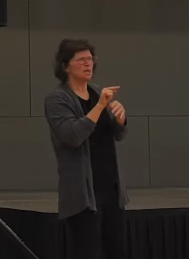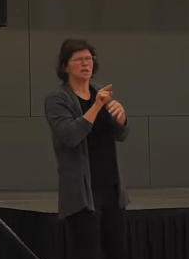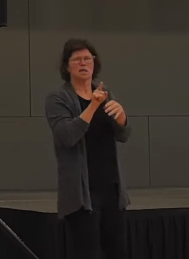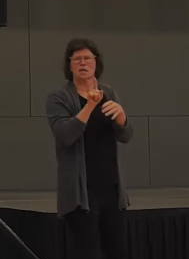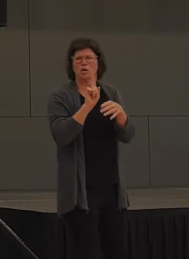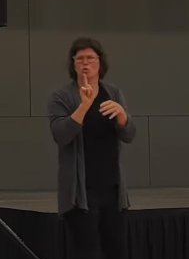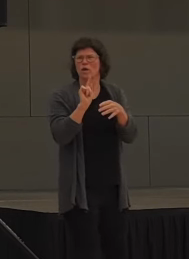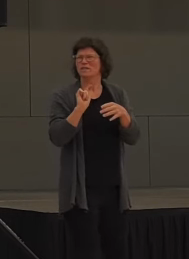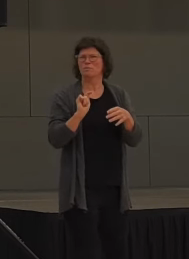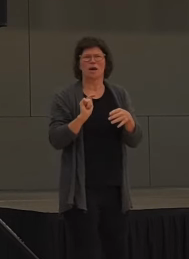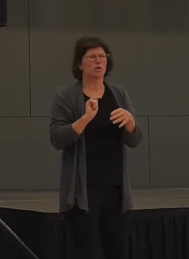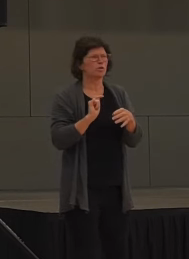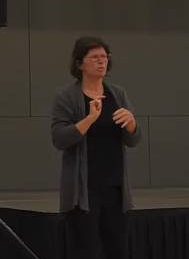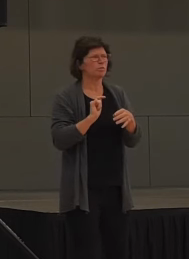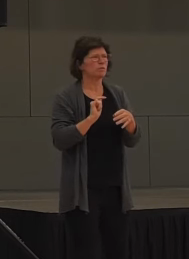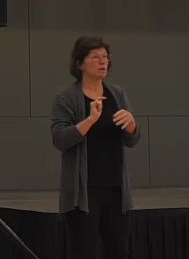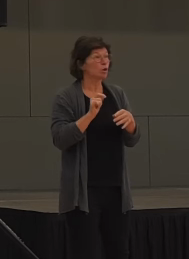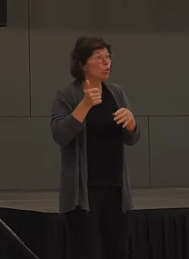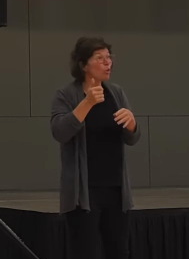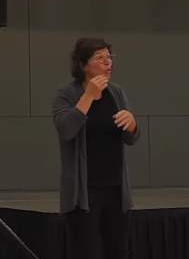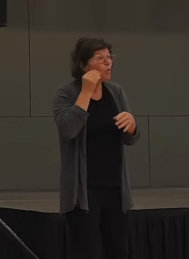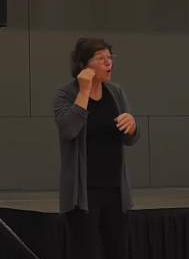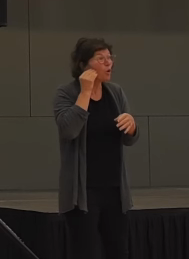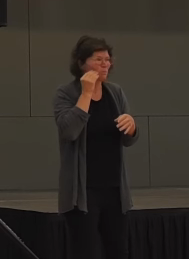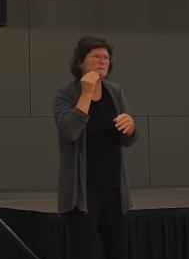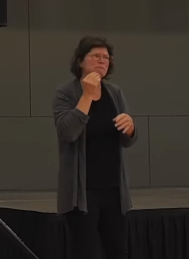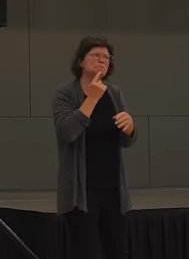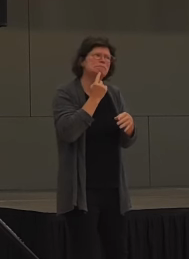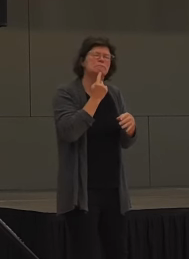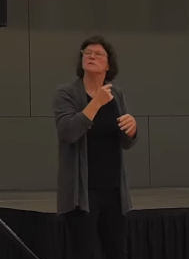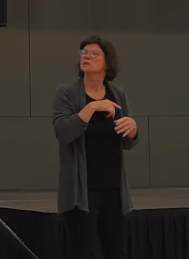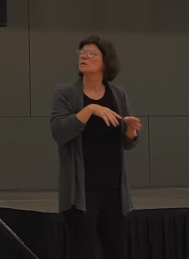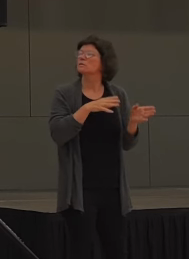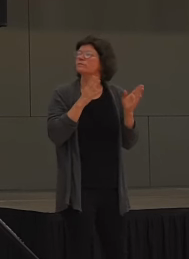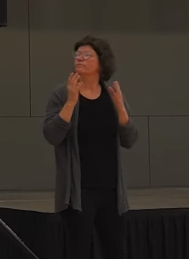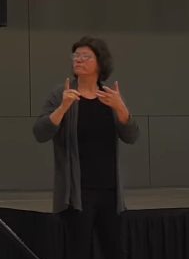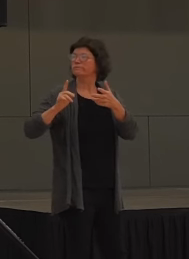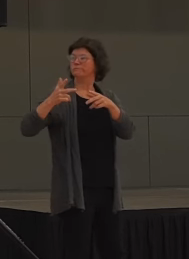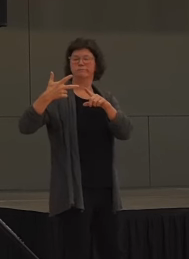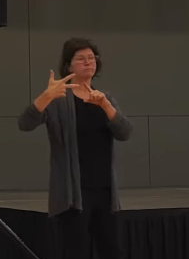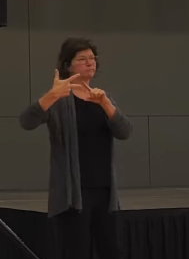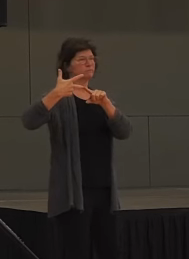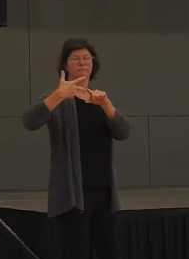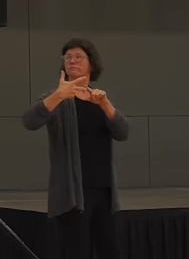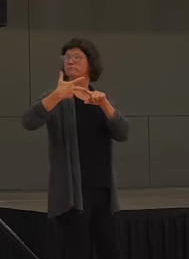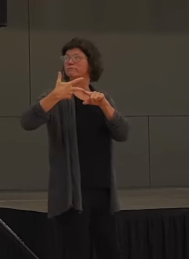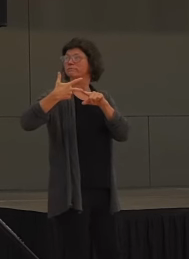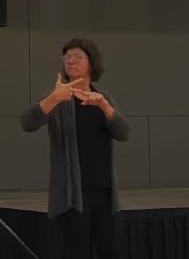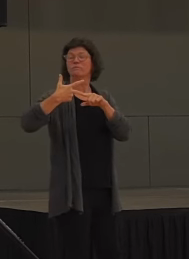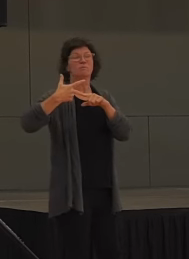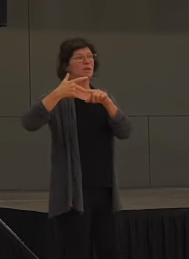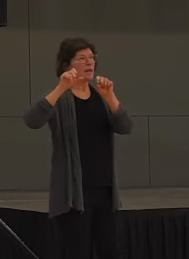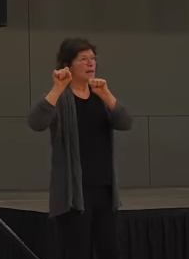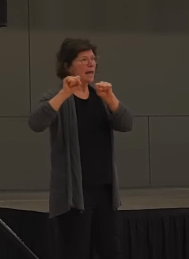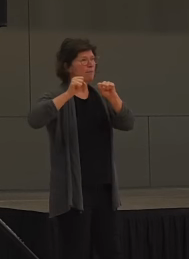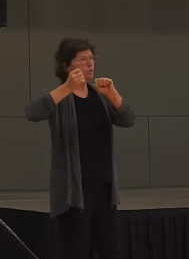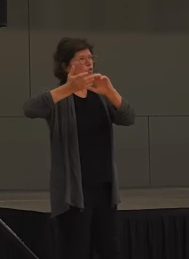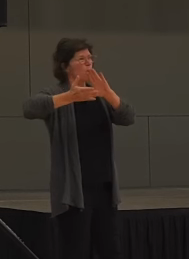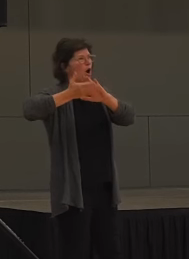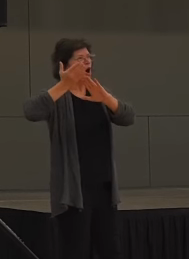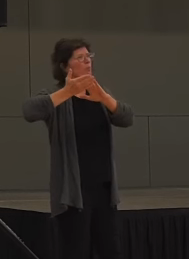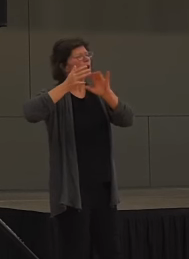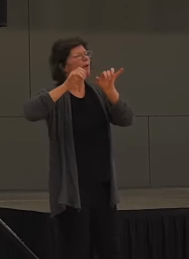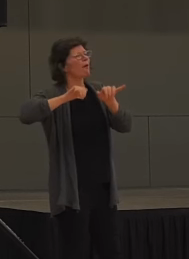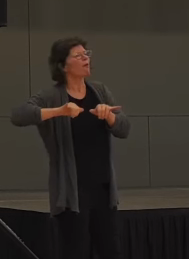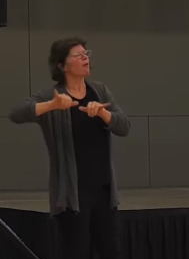the bathroom. Finally, able to operate common appliances as compared to difficulty with the ability